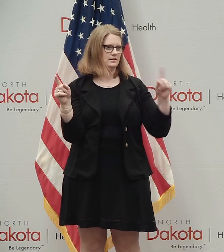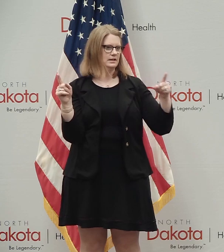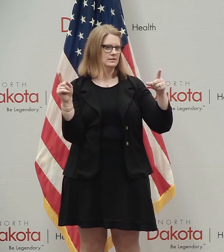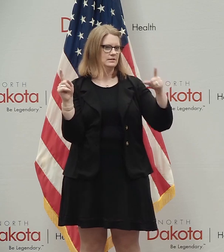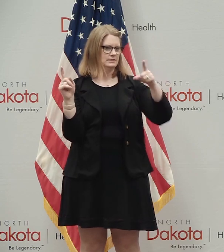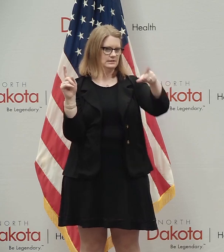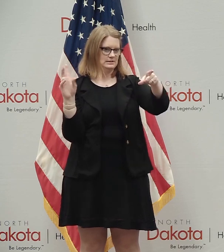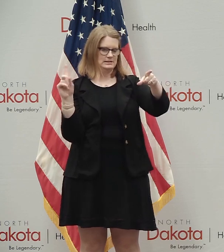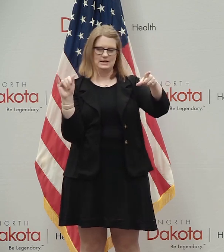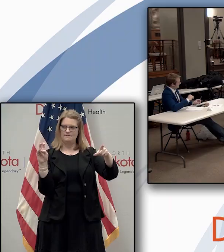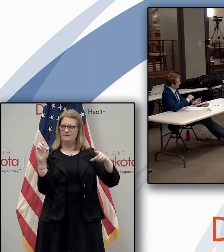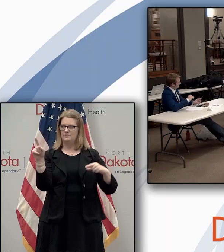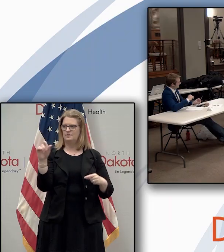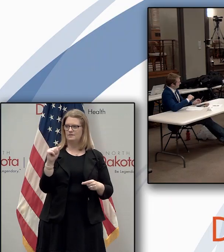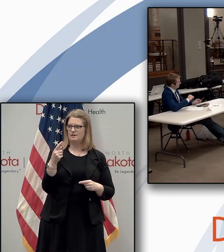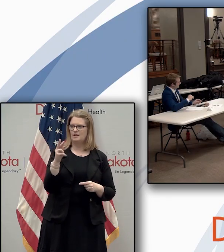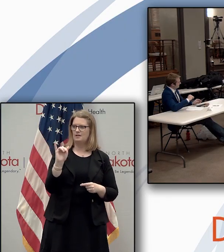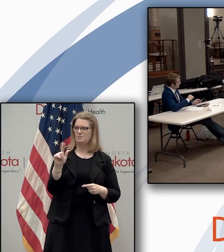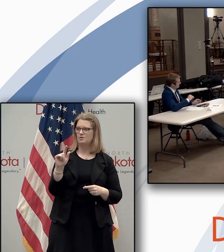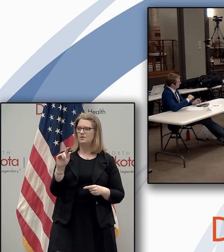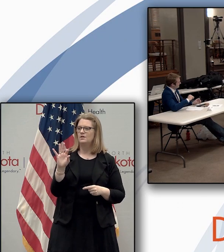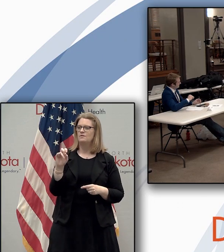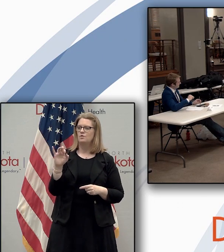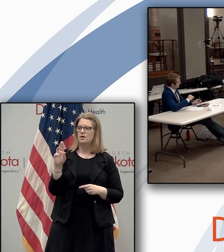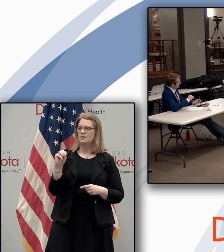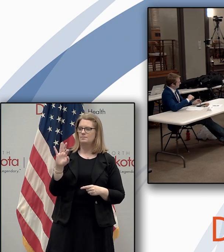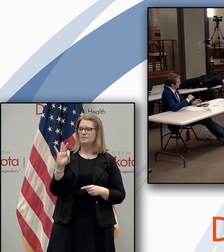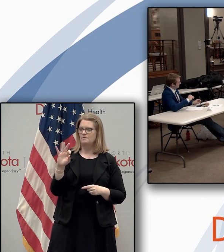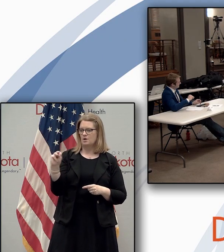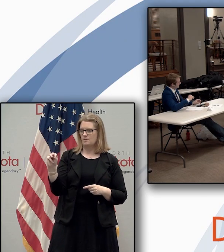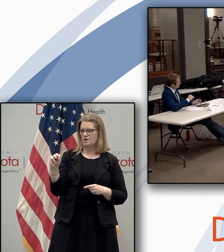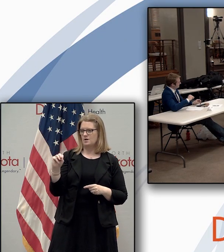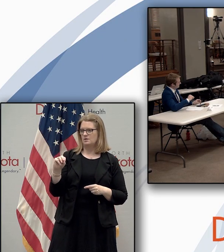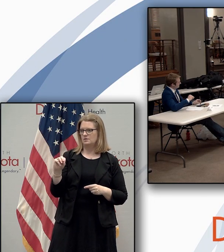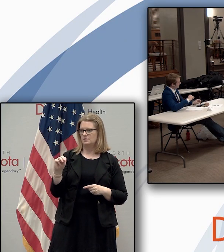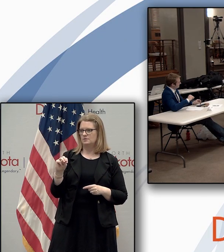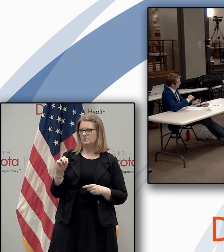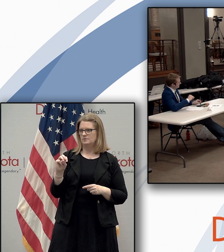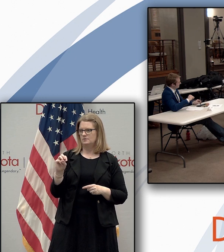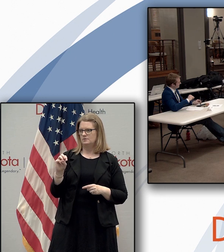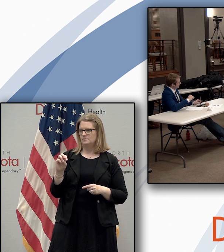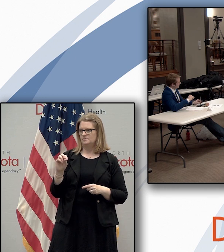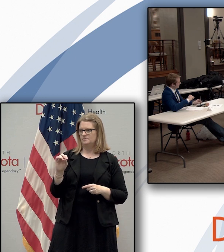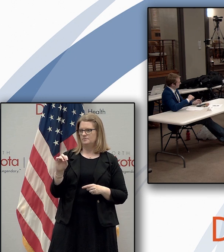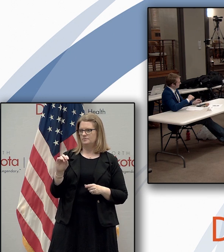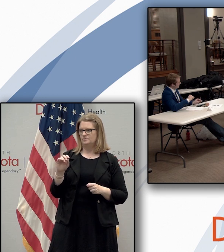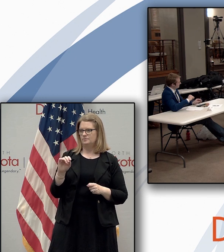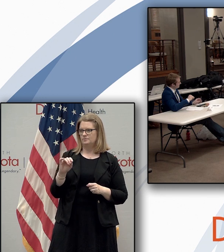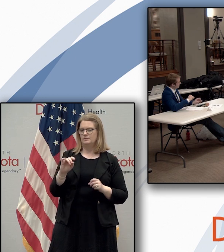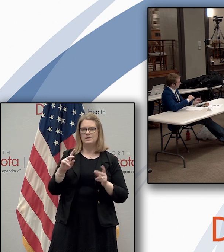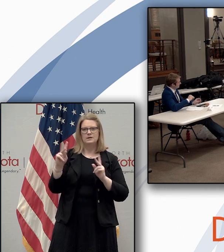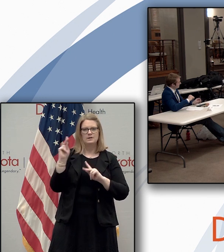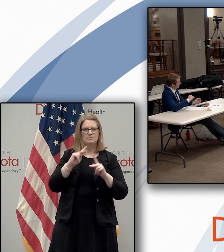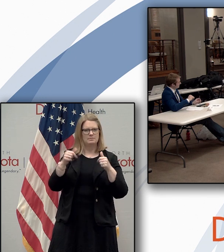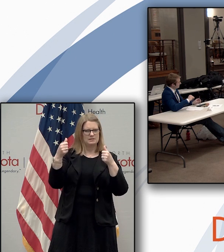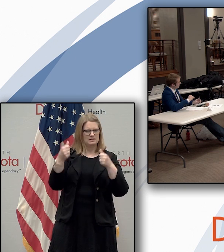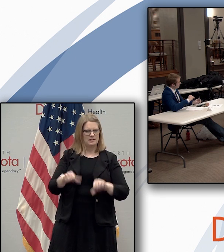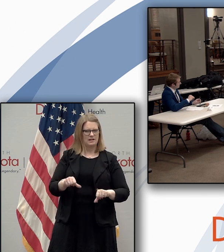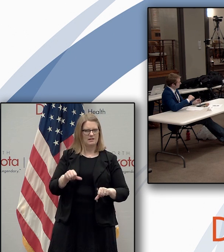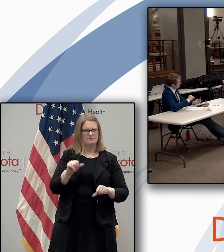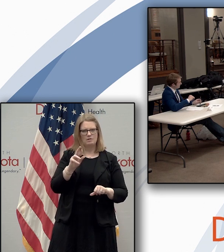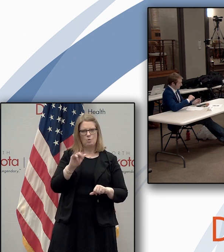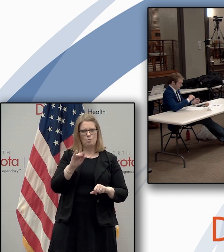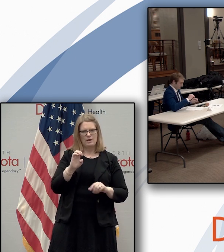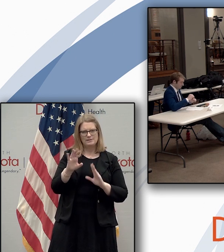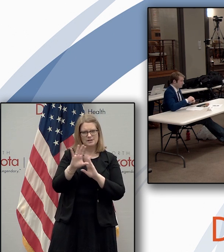Dave. April Baumgarten with the Forum of Fargo-Moorhead. Why do you think people have declined to report their race and